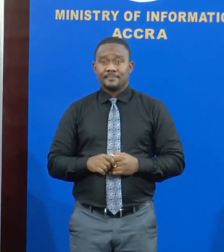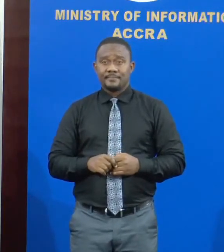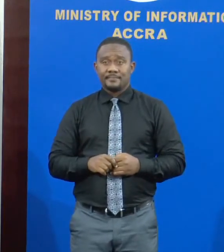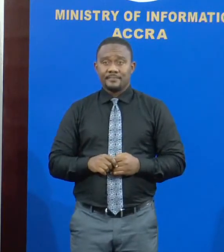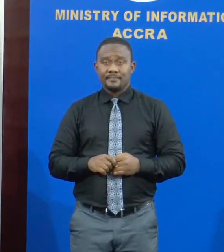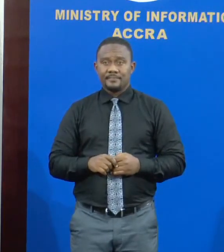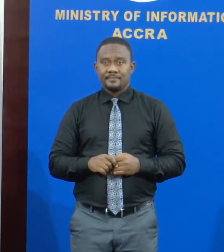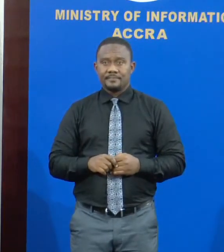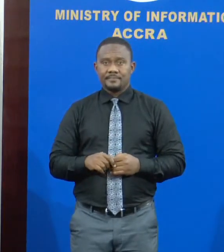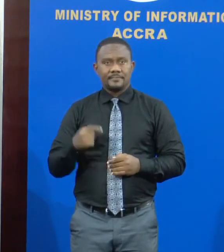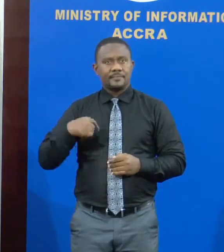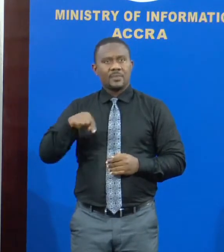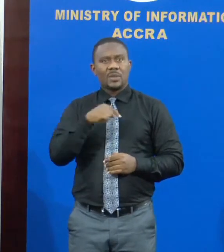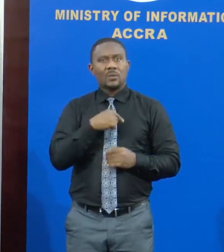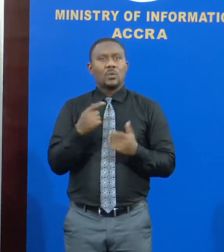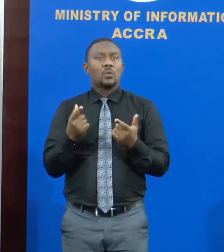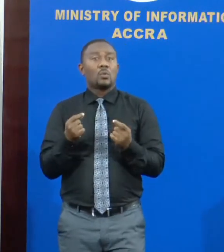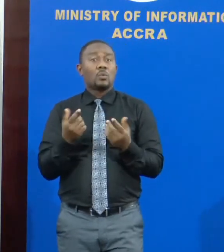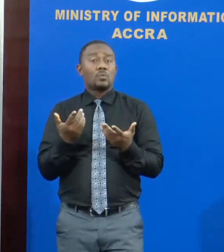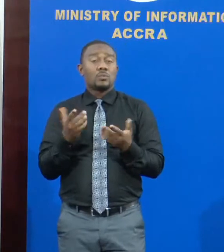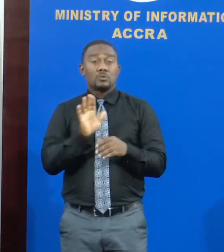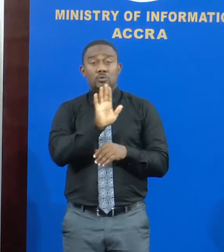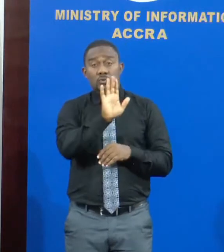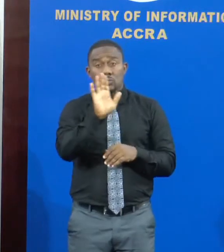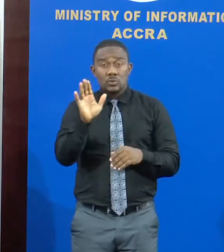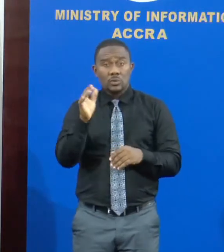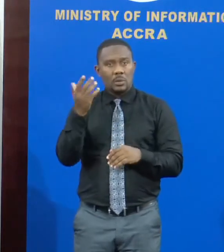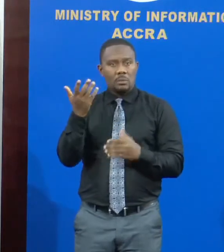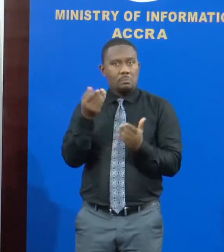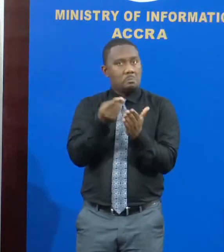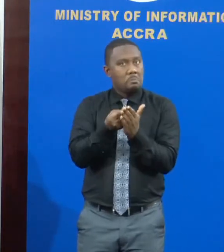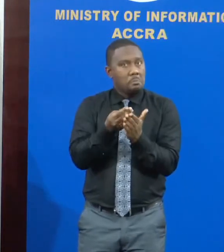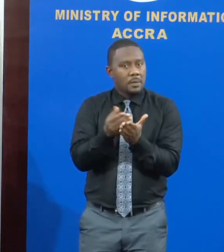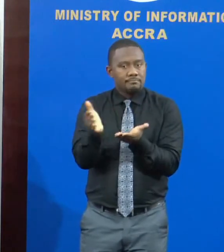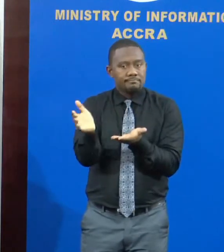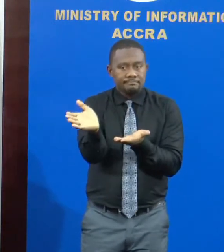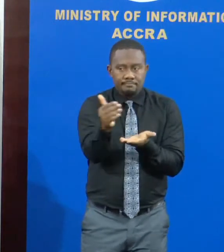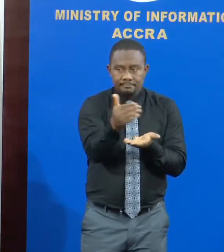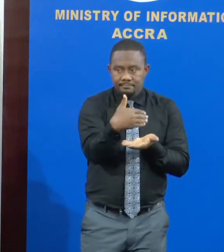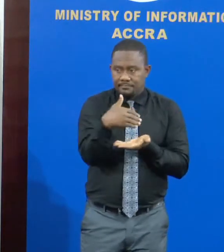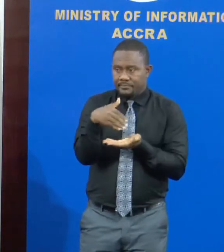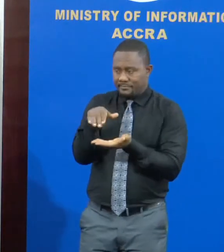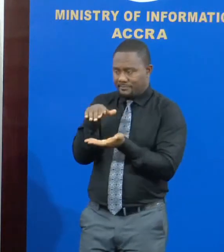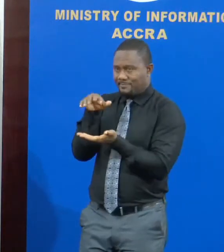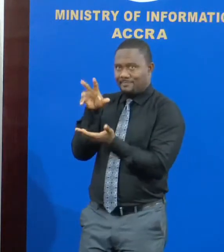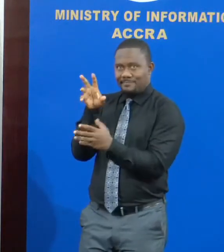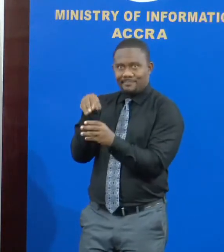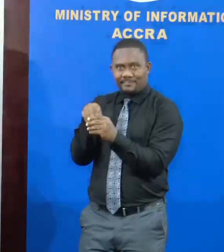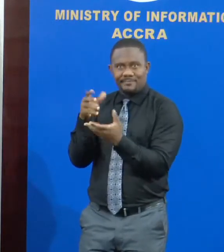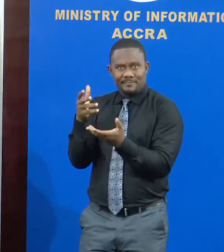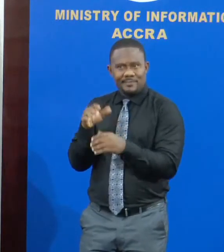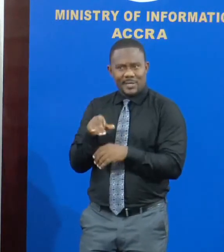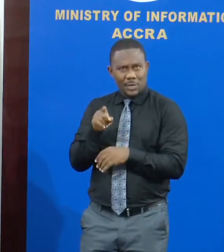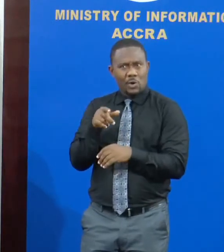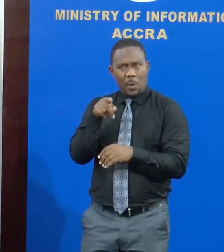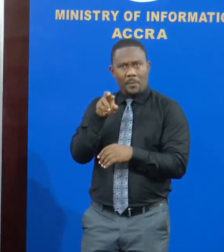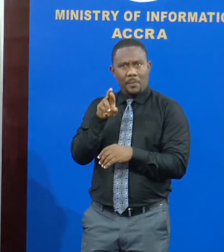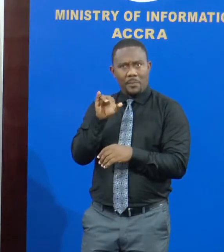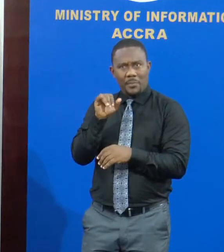we then collect your contributions, which I like to call it the premium that you